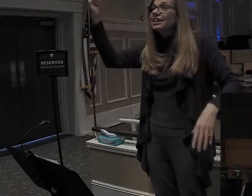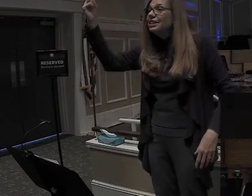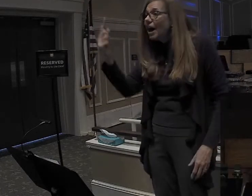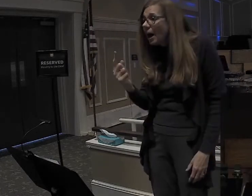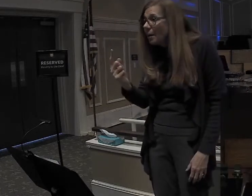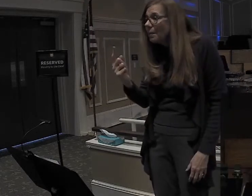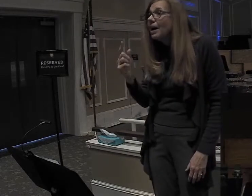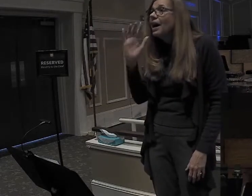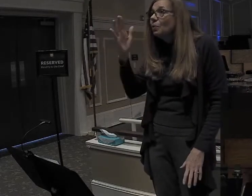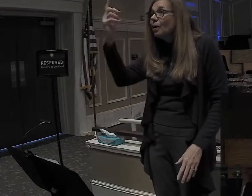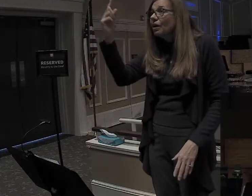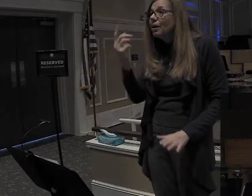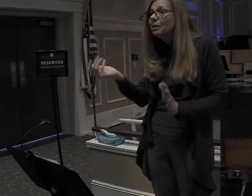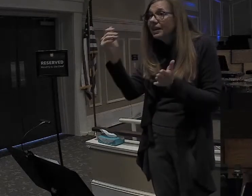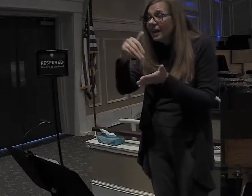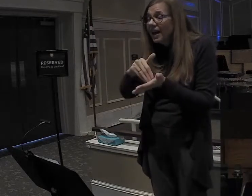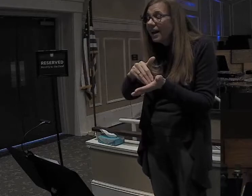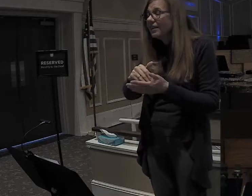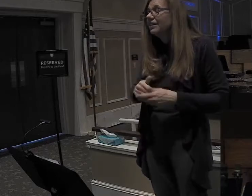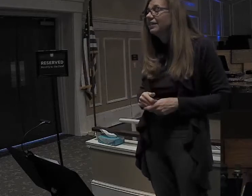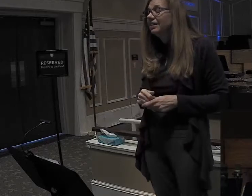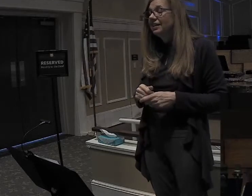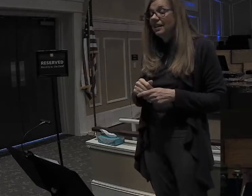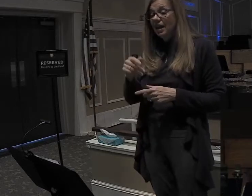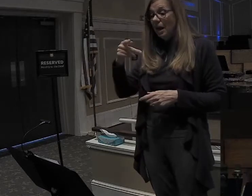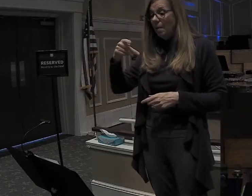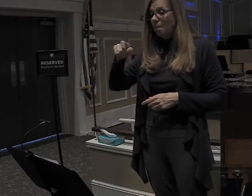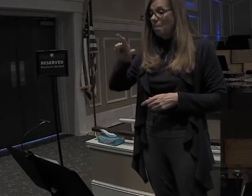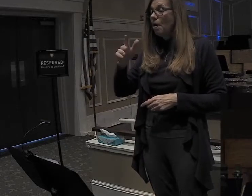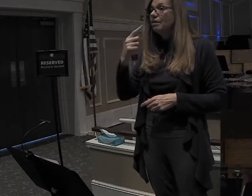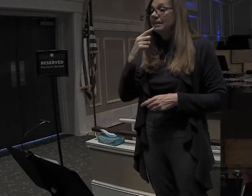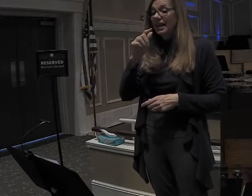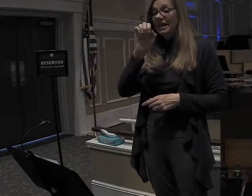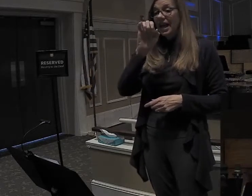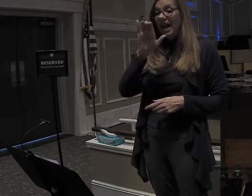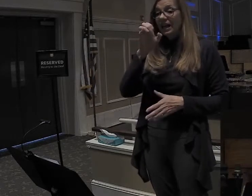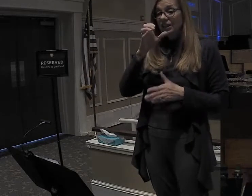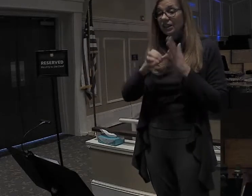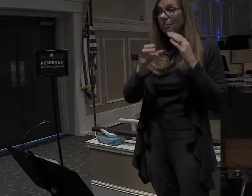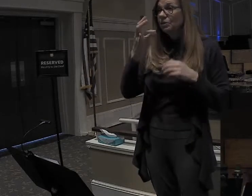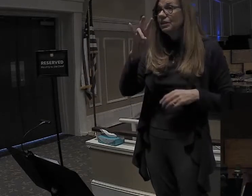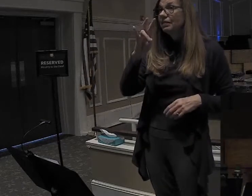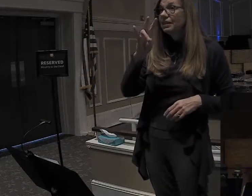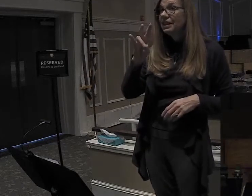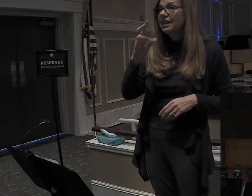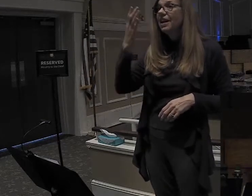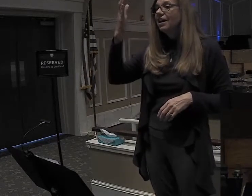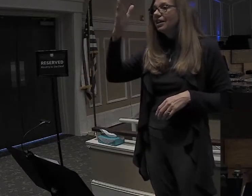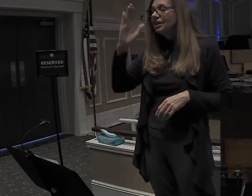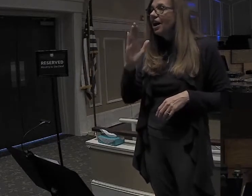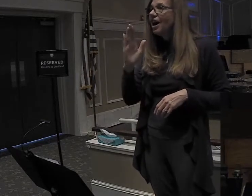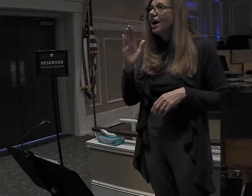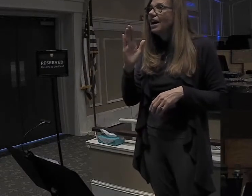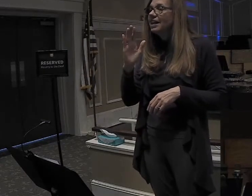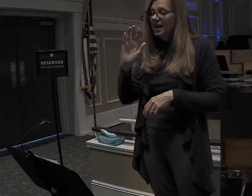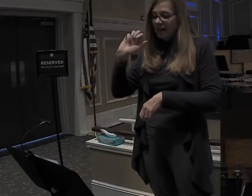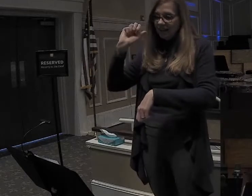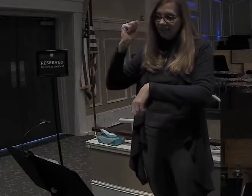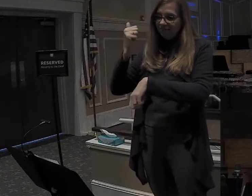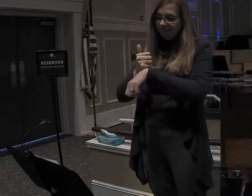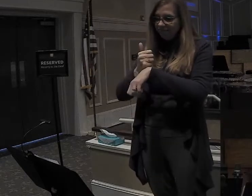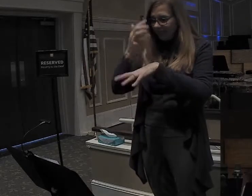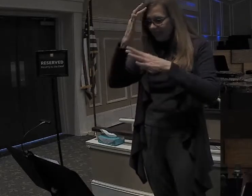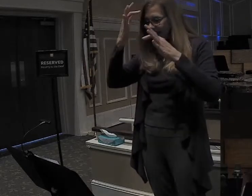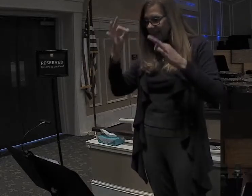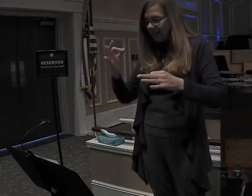and that he's coming back. That as Paul said in Acts 17, that God has fixed a day in